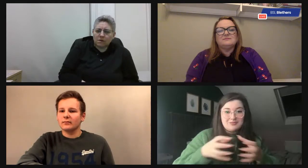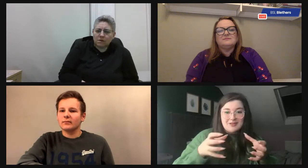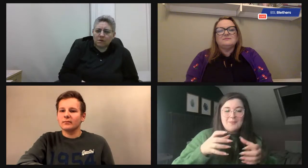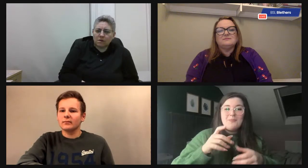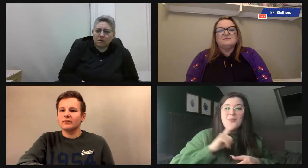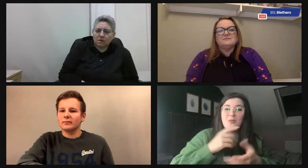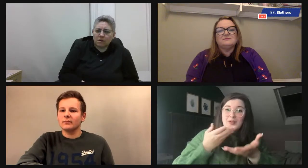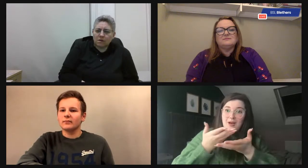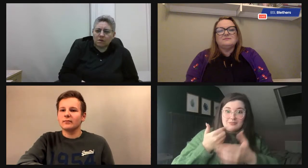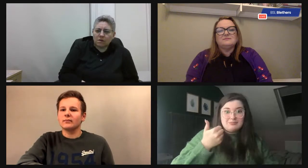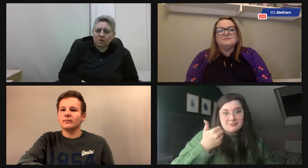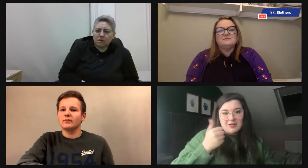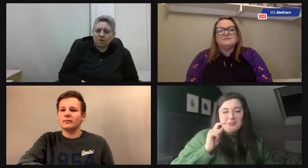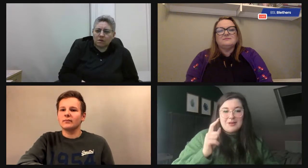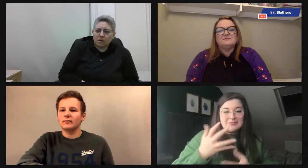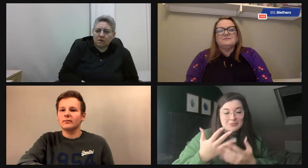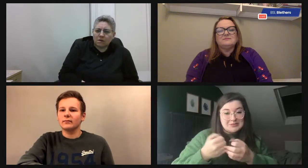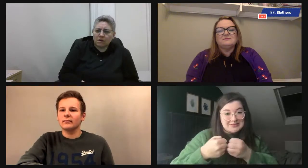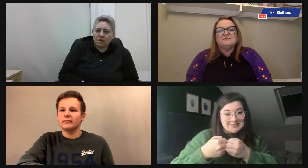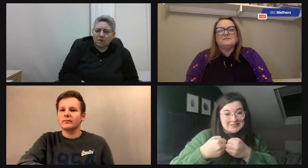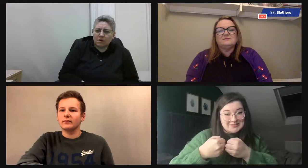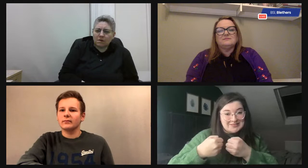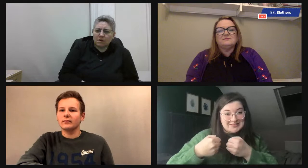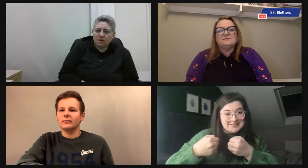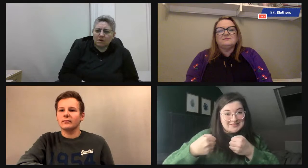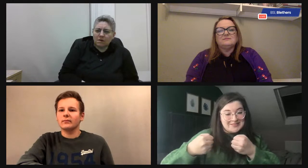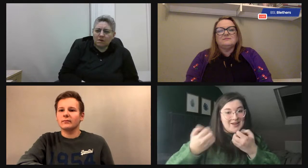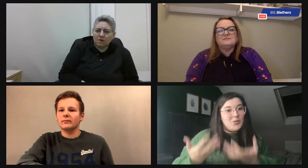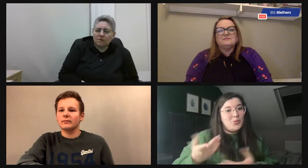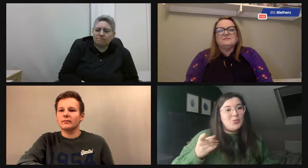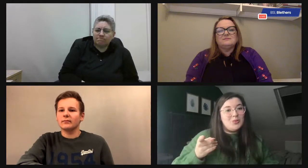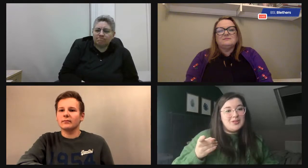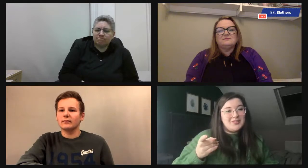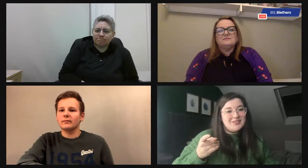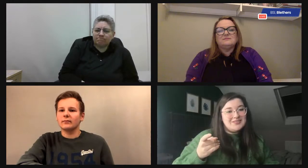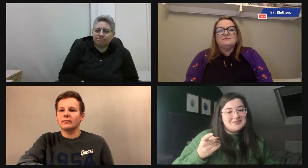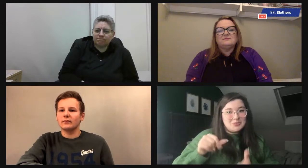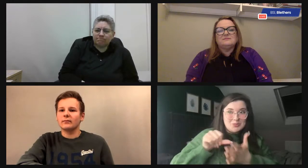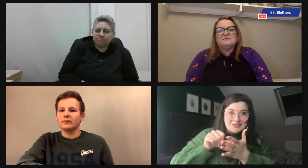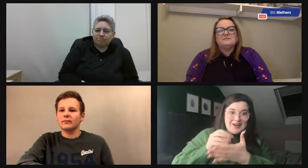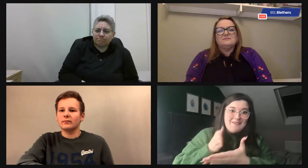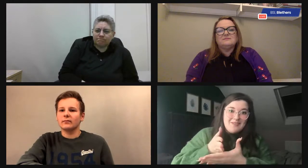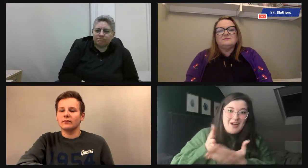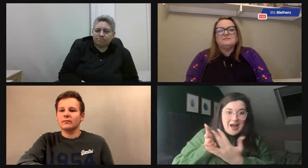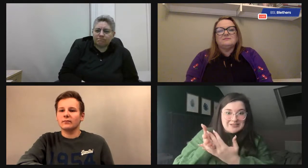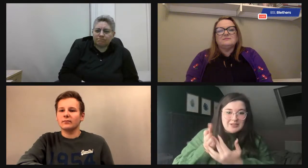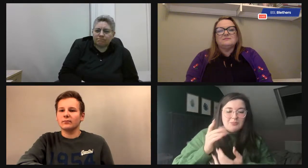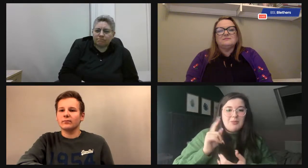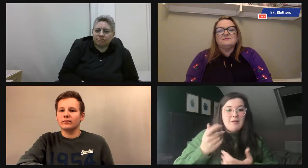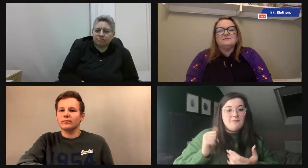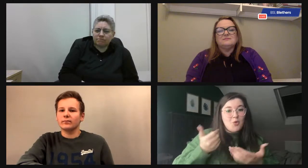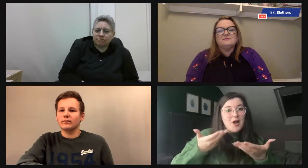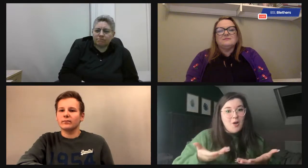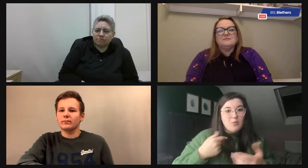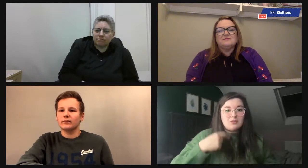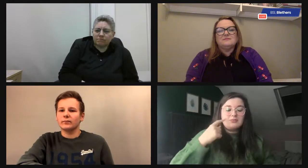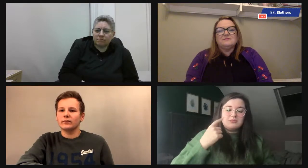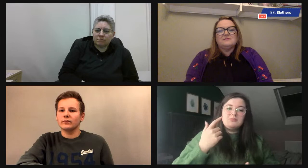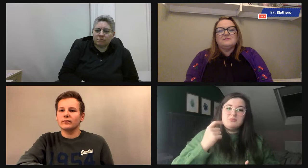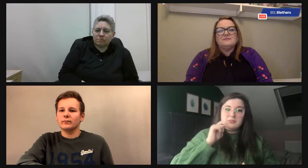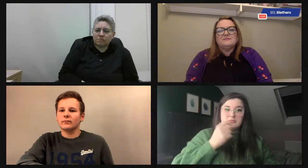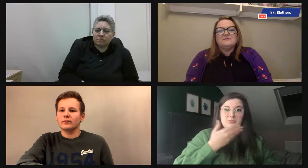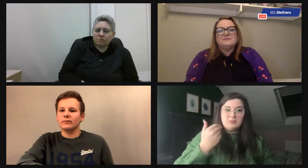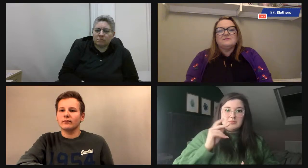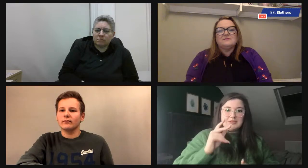And okay, now what I would like to see is more counsellors, but I know their stretch is really difficult,